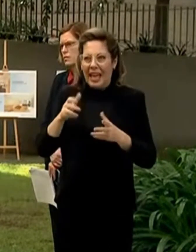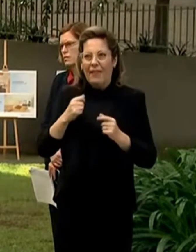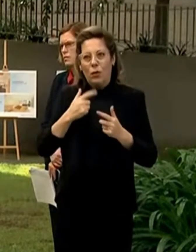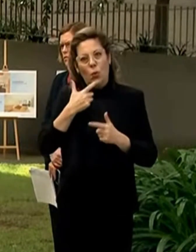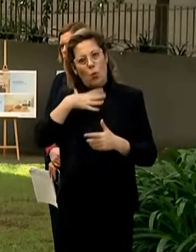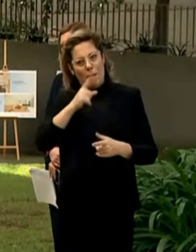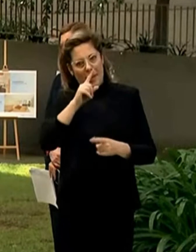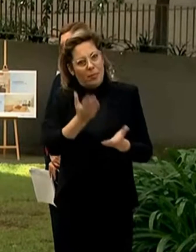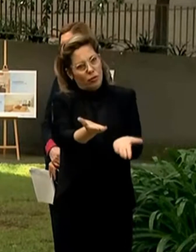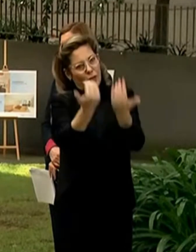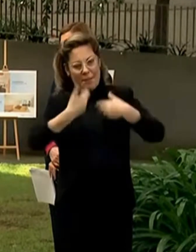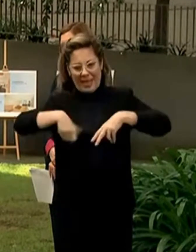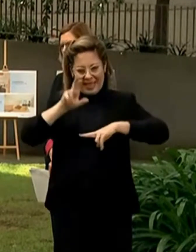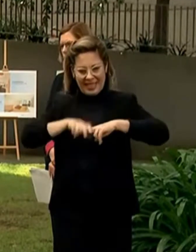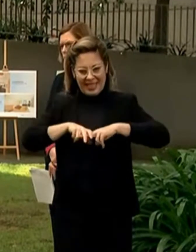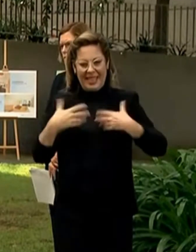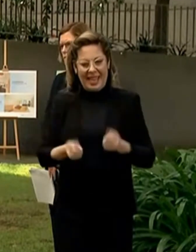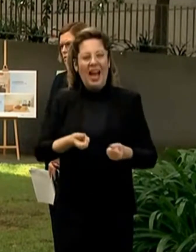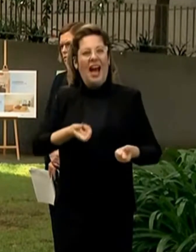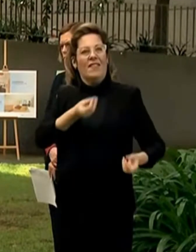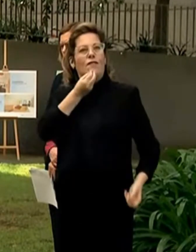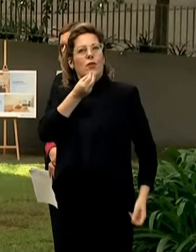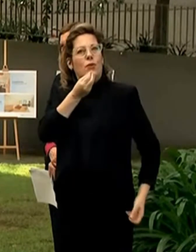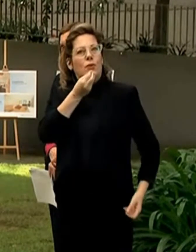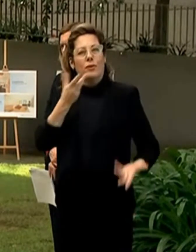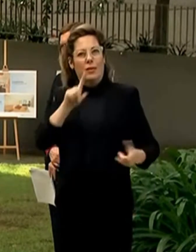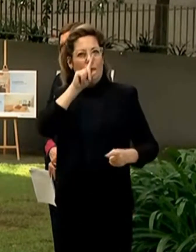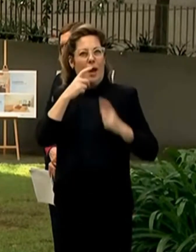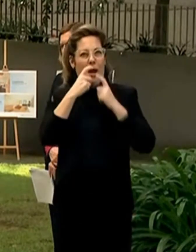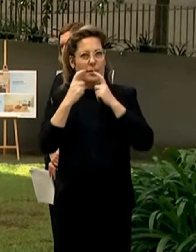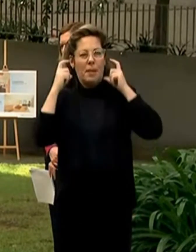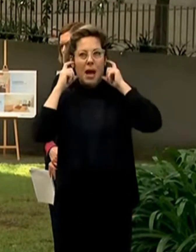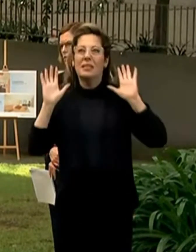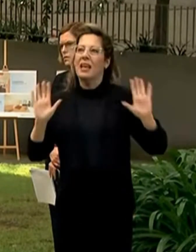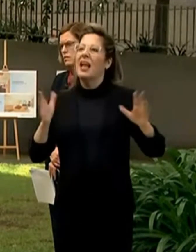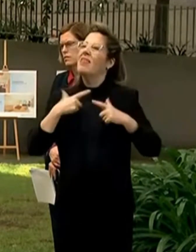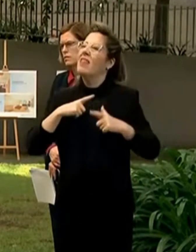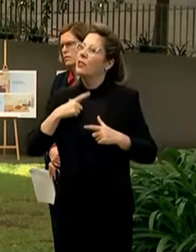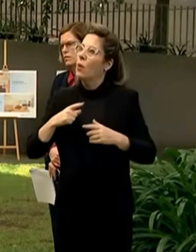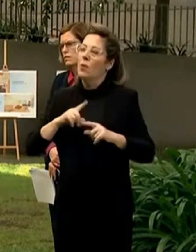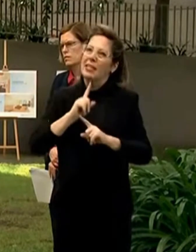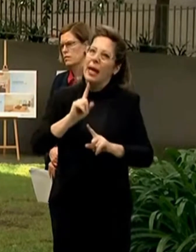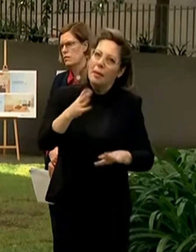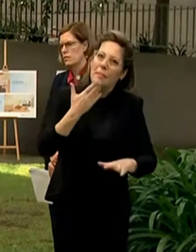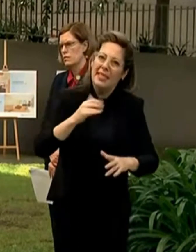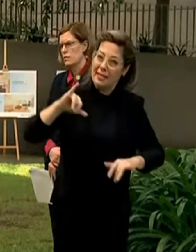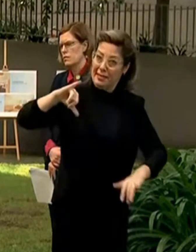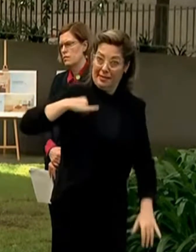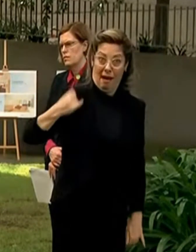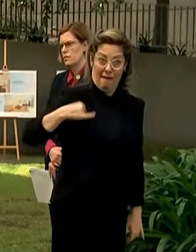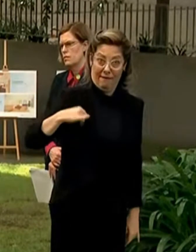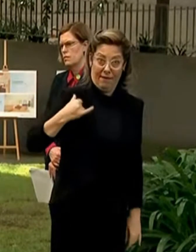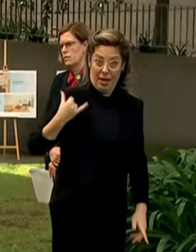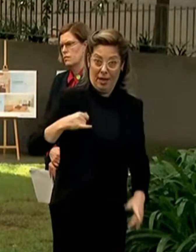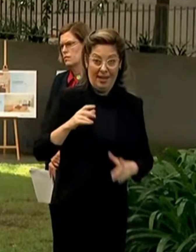can't wear a mask in those circumstances. And that's why our advice is very strong in relation to staff having the mask when they're